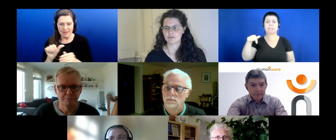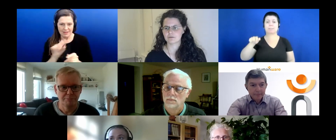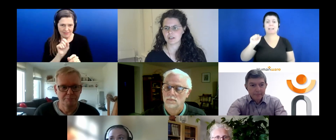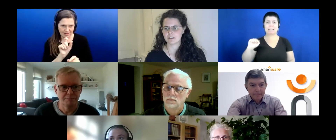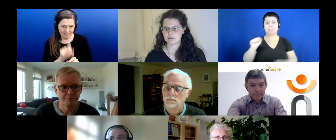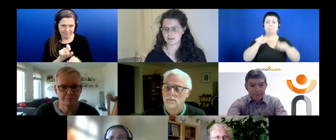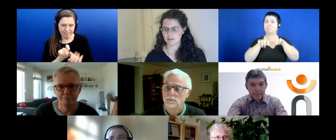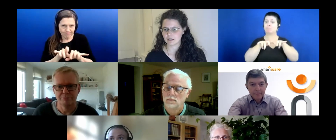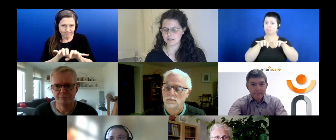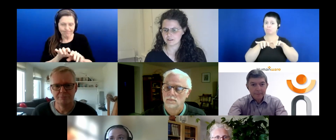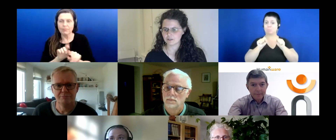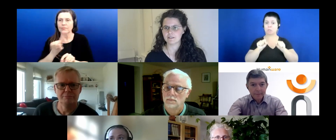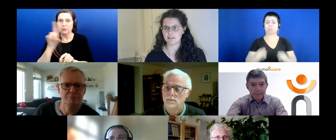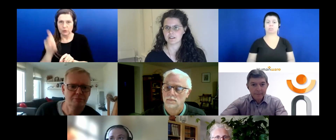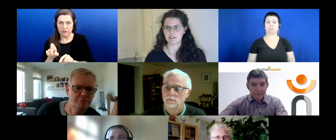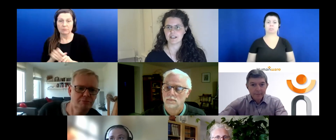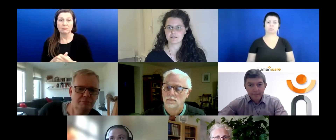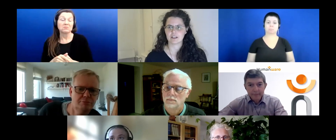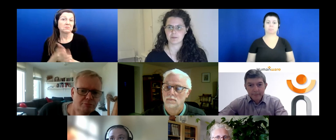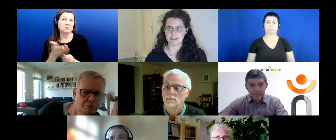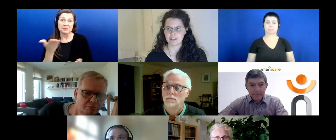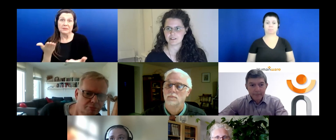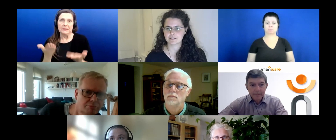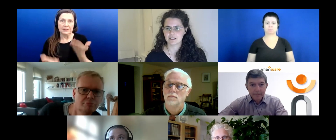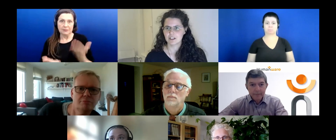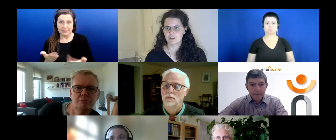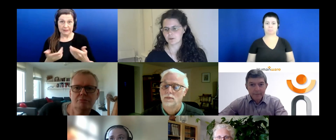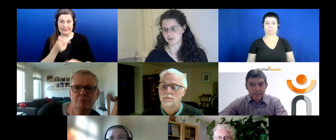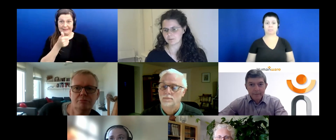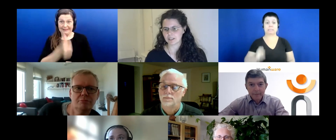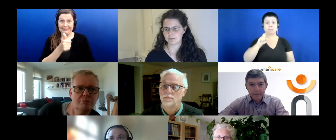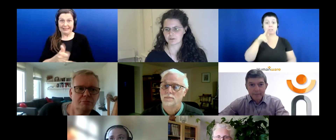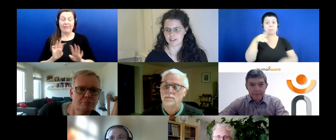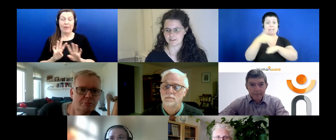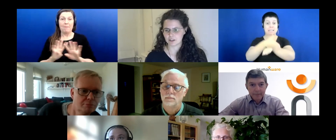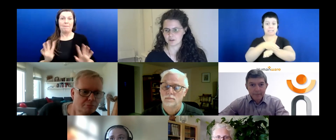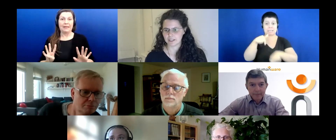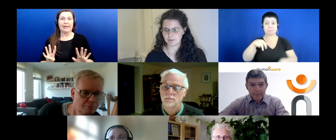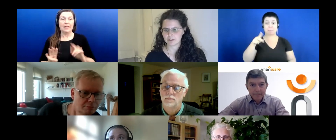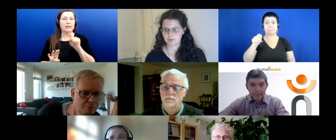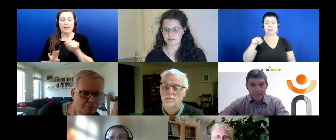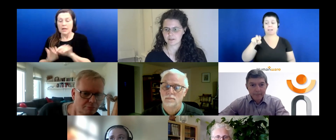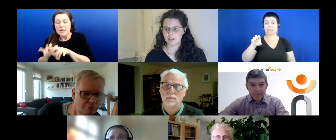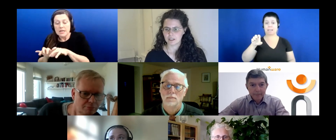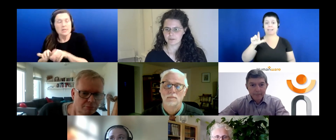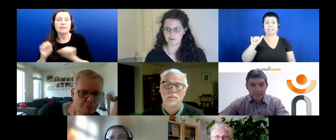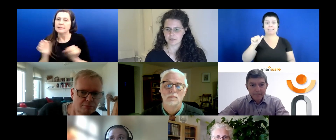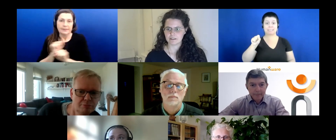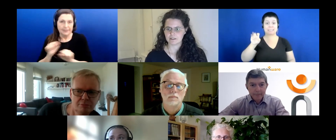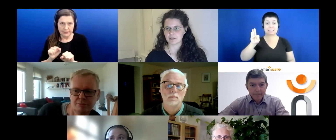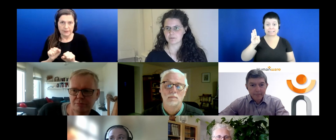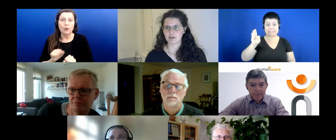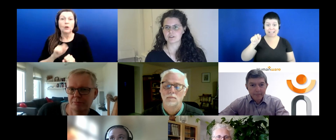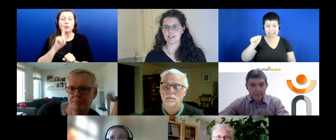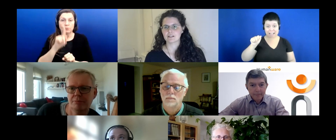yourself in this meeting as a panelist, you will not be able to write in the Q&A box, but if you write